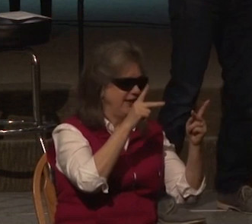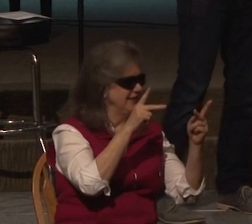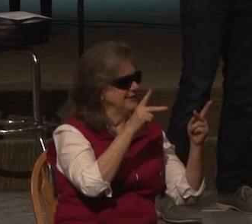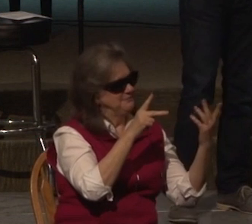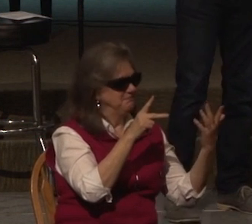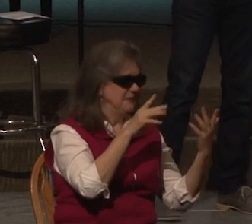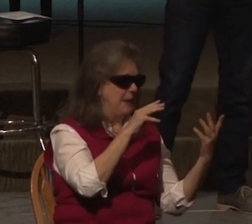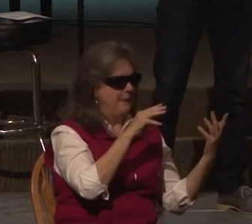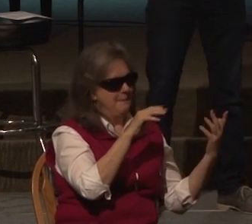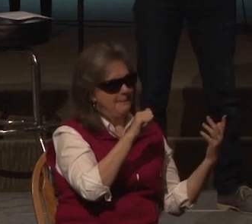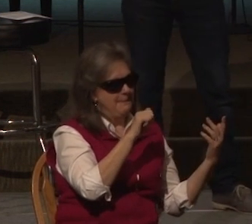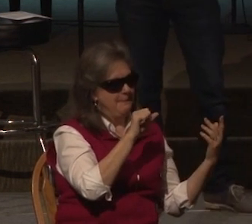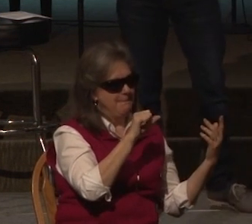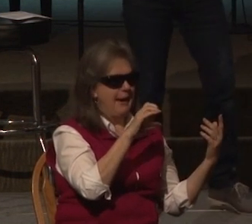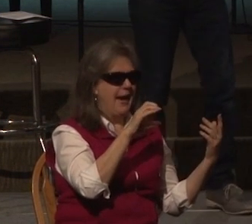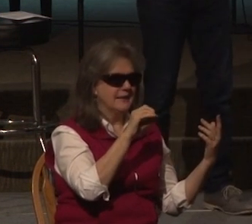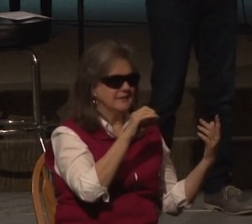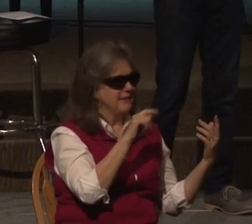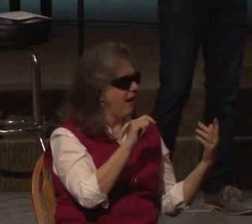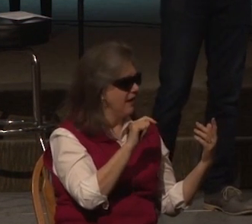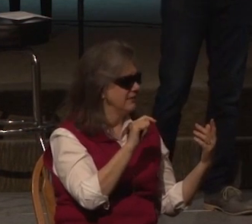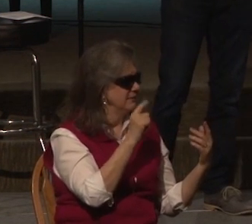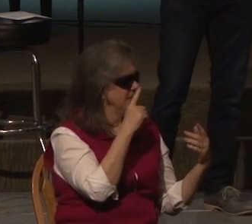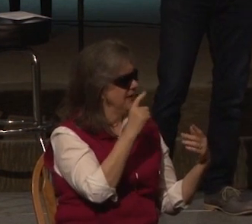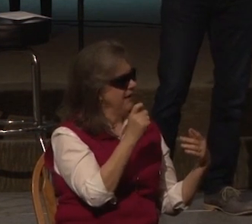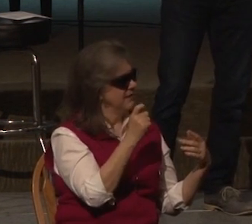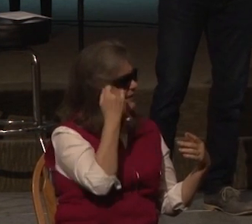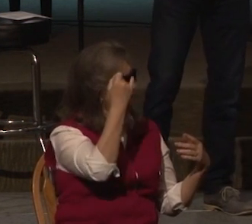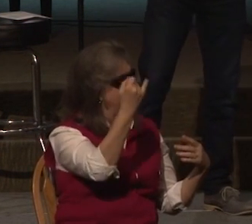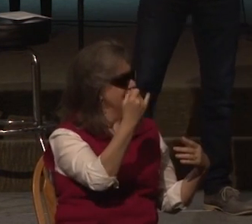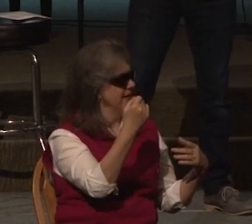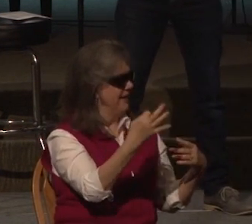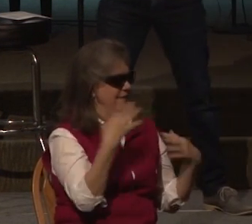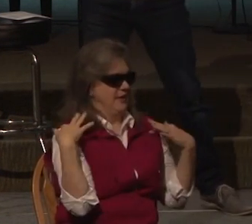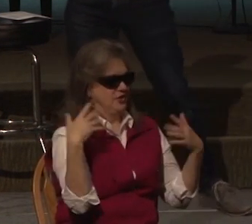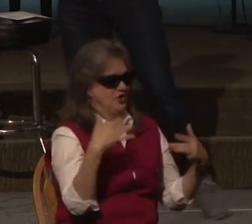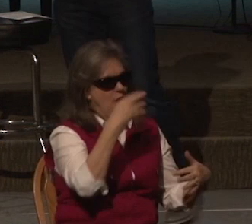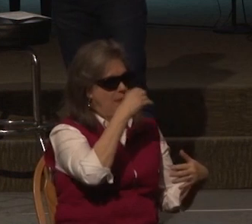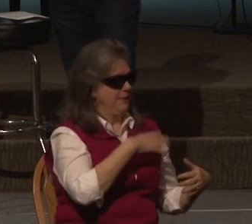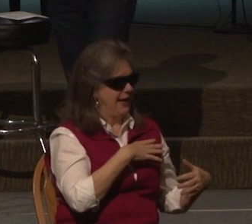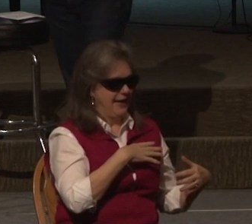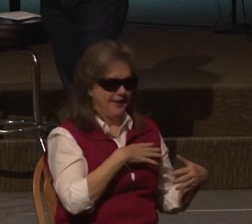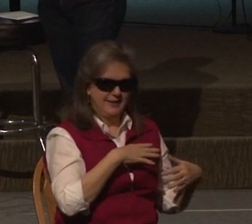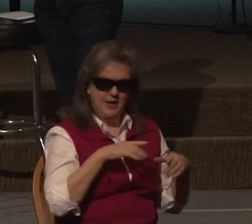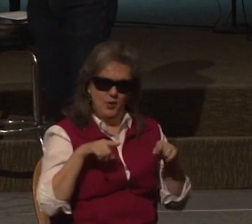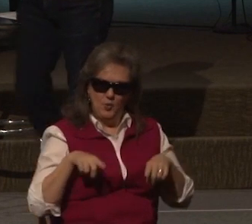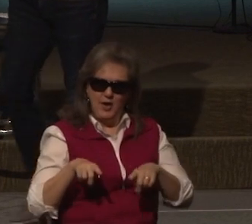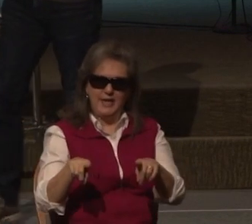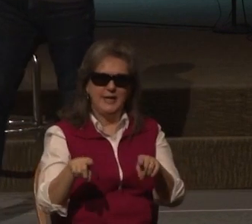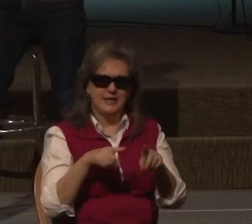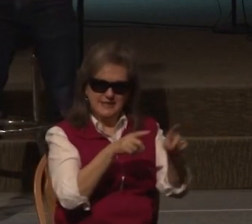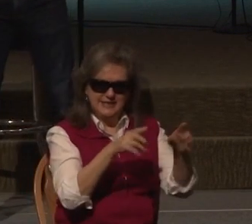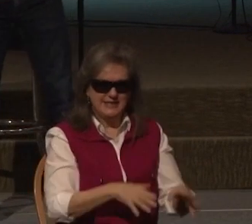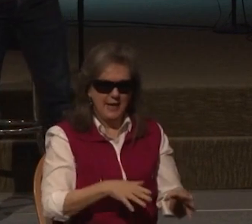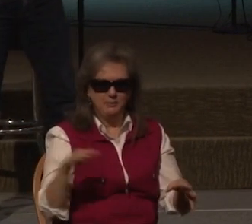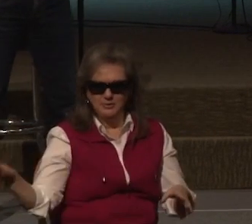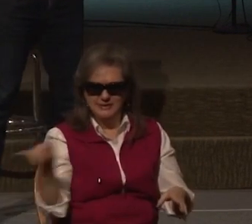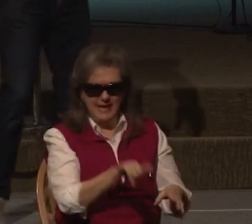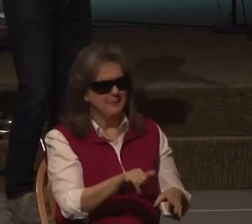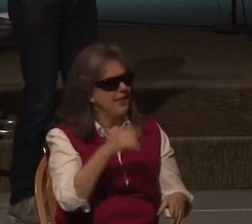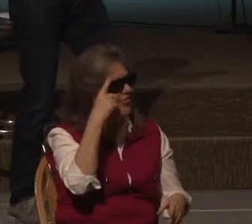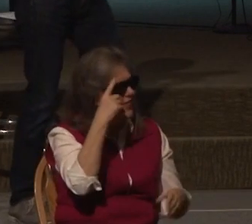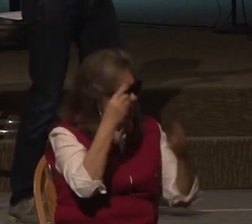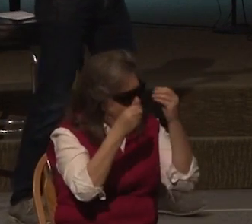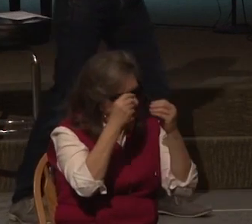mascot, so to speak, a perfect mascot for us, because the ideas of a snowman run parallel with the ideas of a disciple. I mean, just think